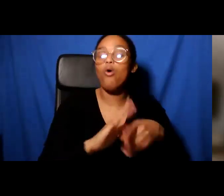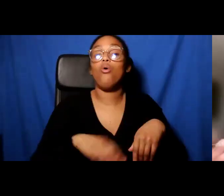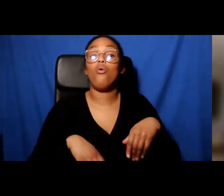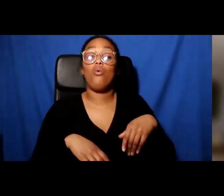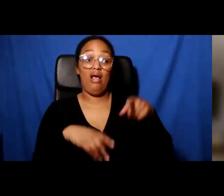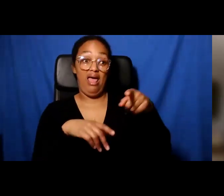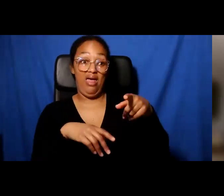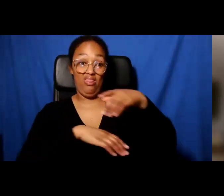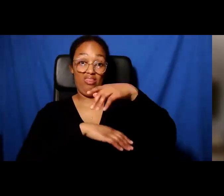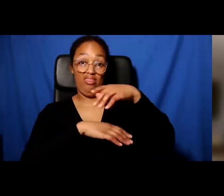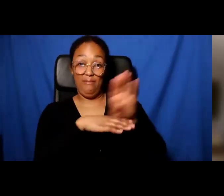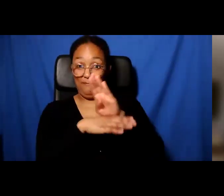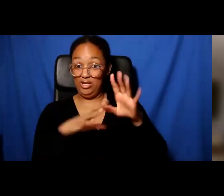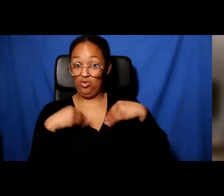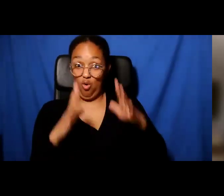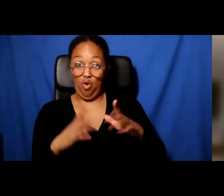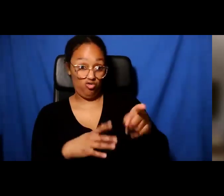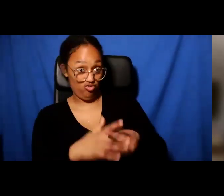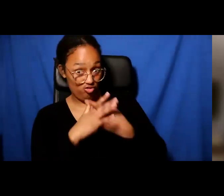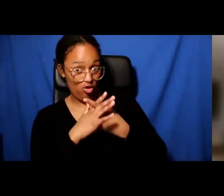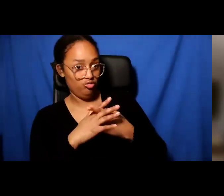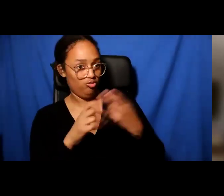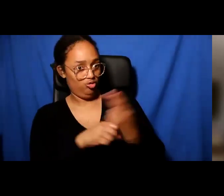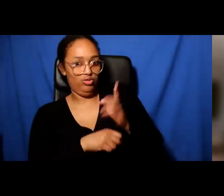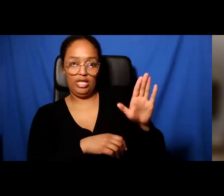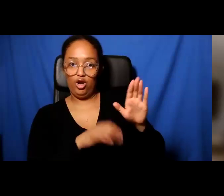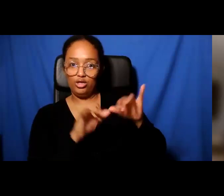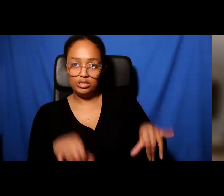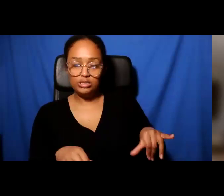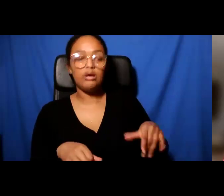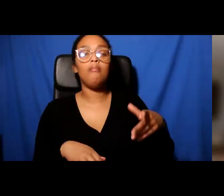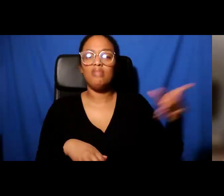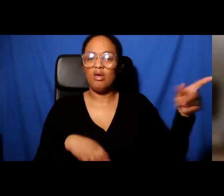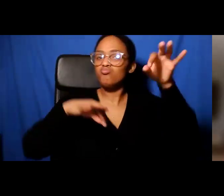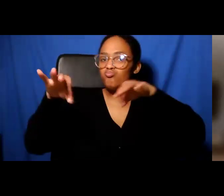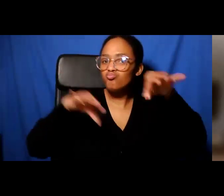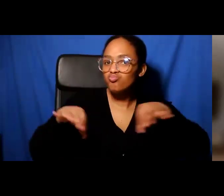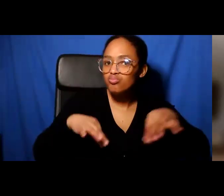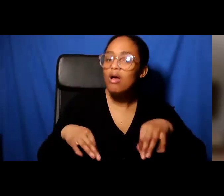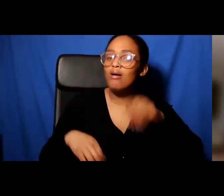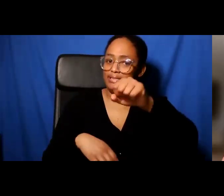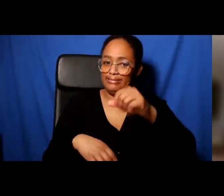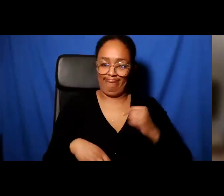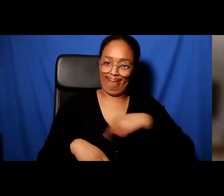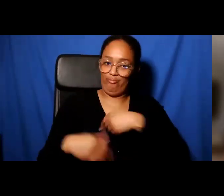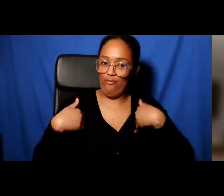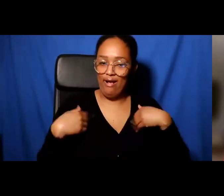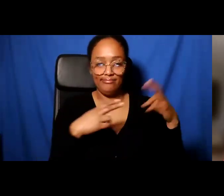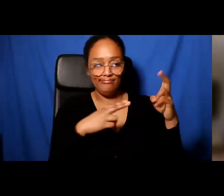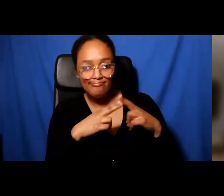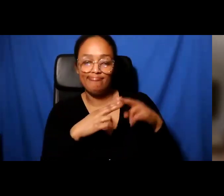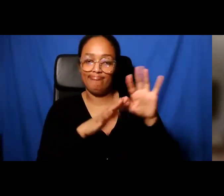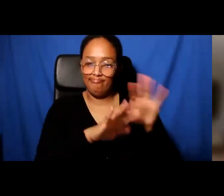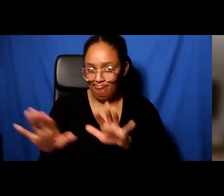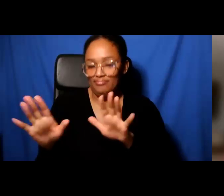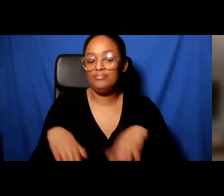Stripe to basically make them believe that Stripe was the best solution, the quickest solution, and the easiest solution. And now we know Stripe is a multi-billion